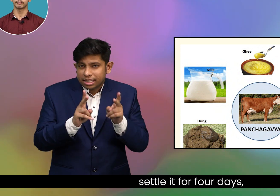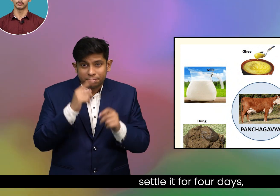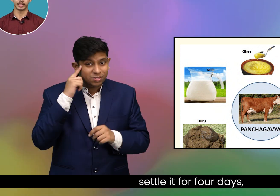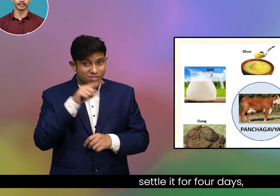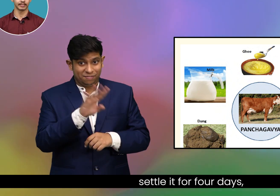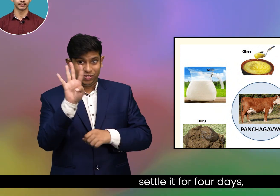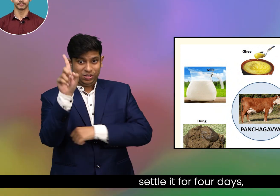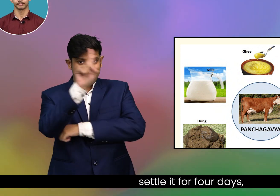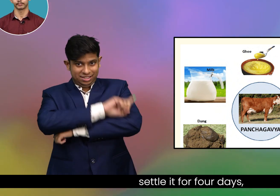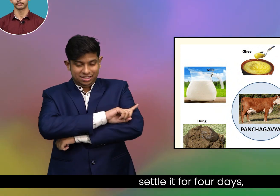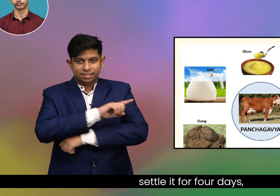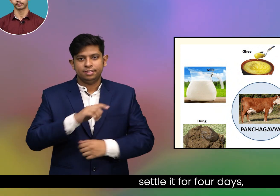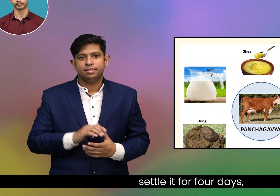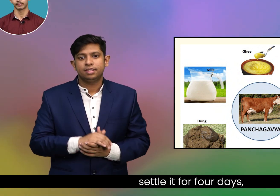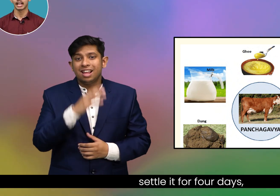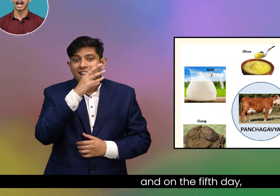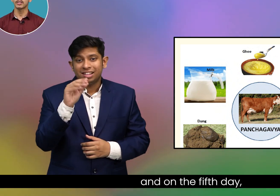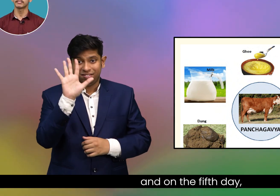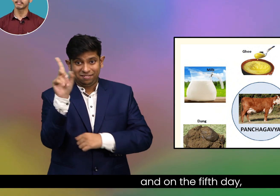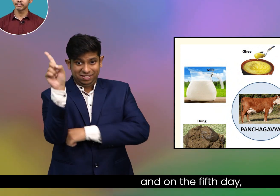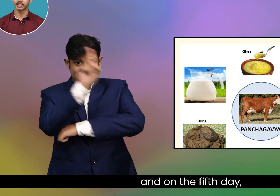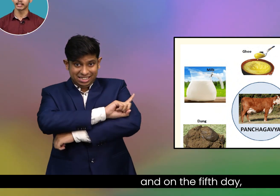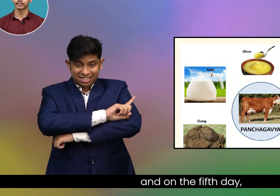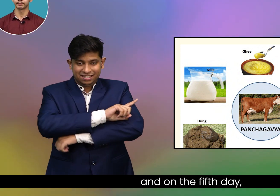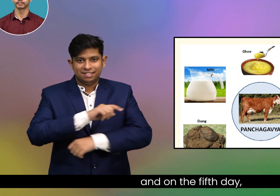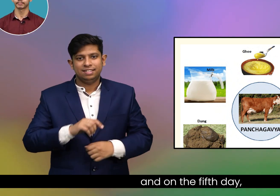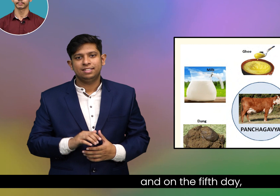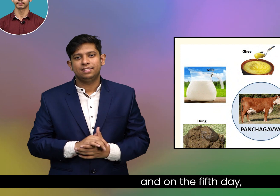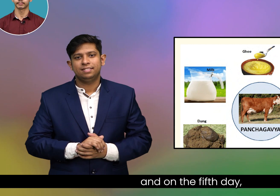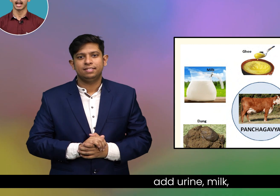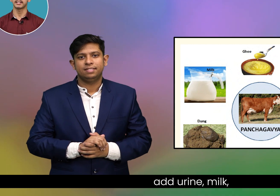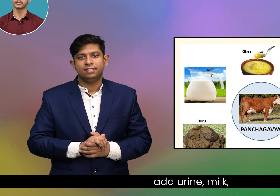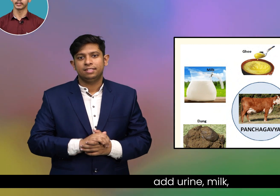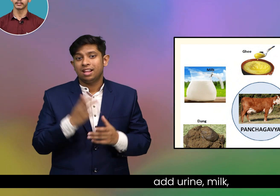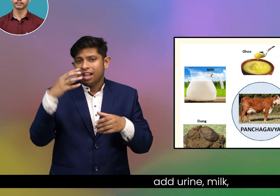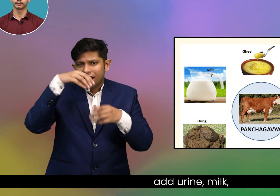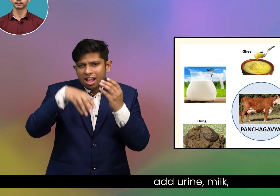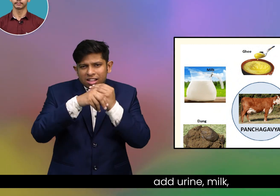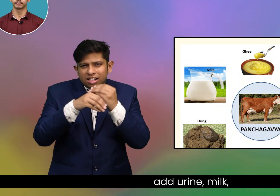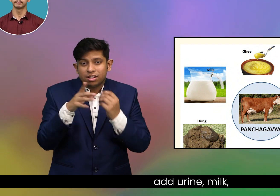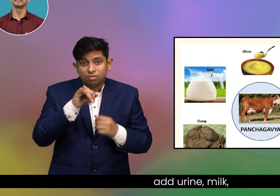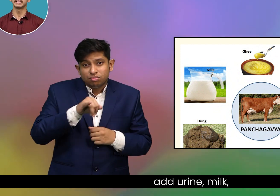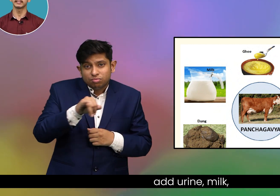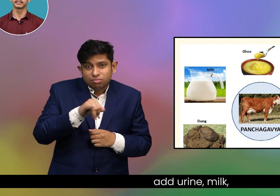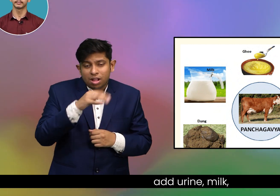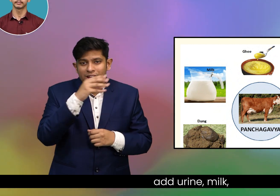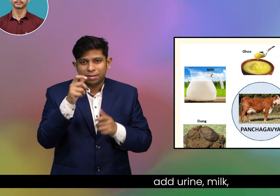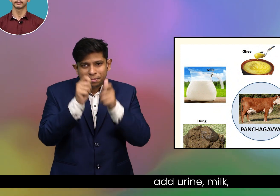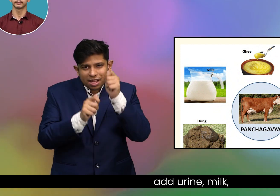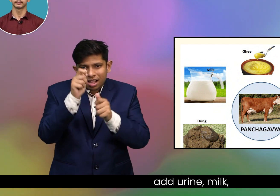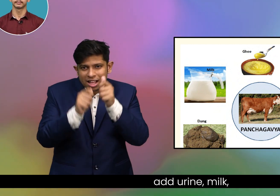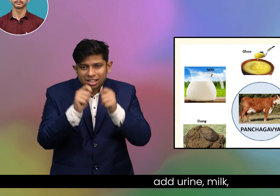settle it for 4 days, and on the 5th day add urine, milk,